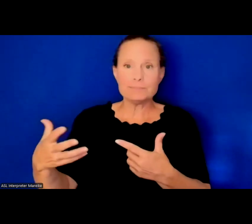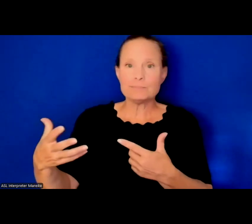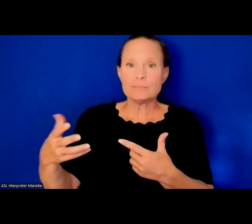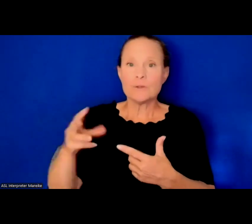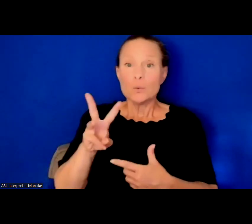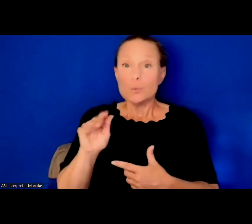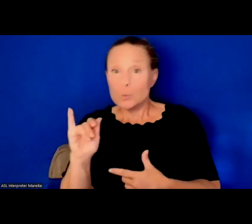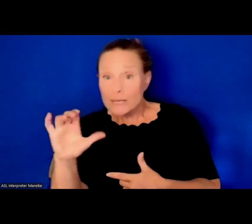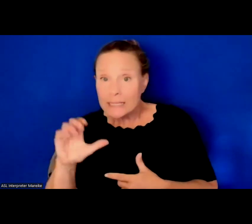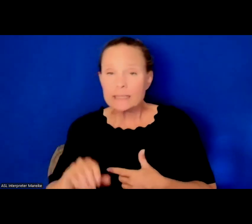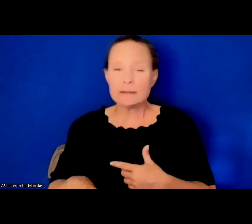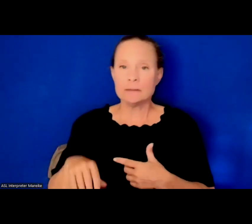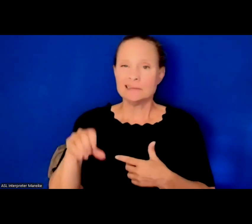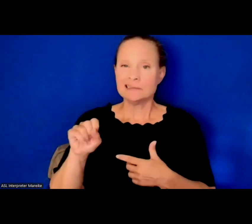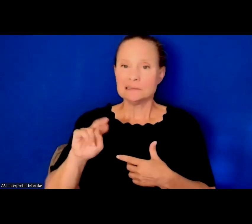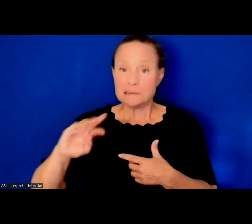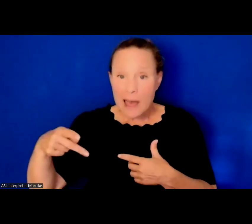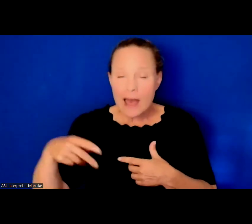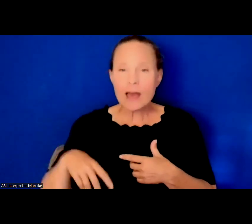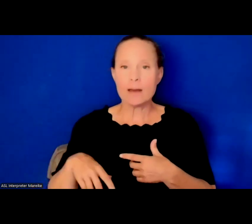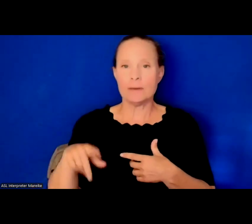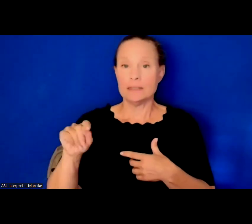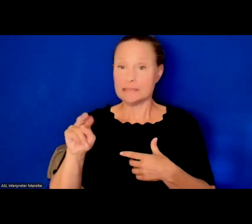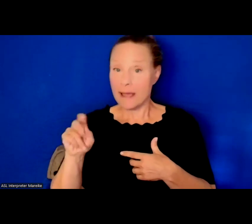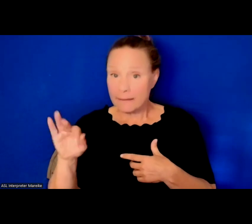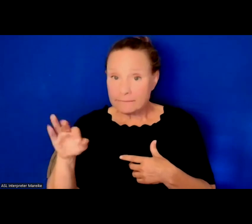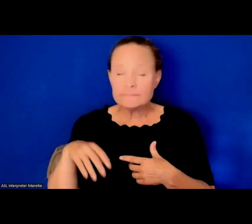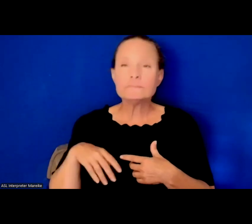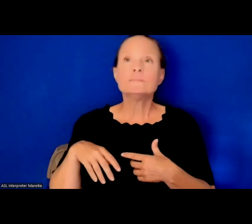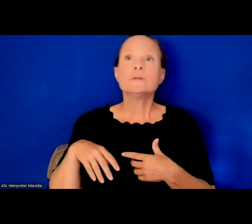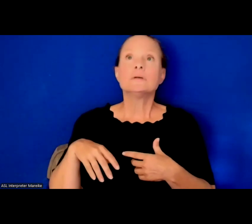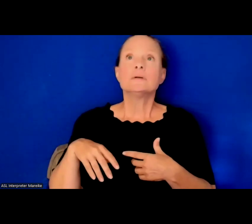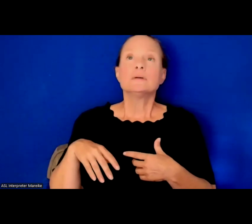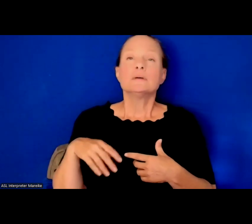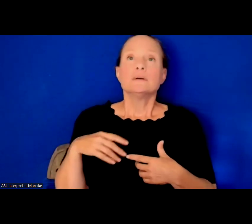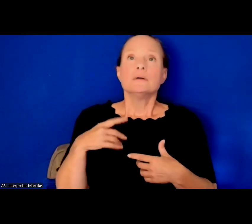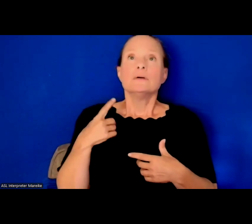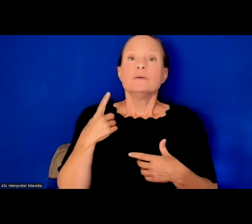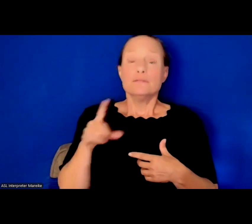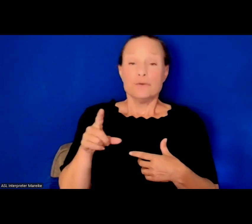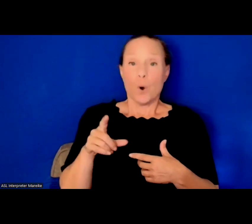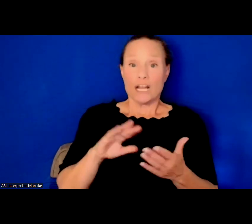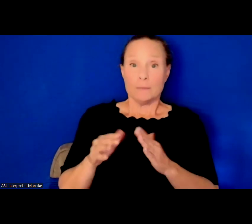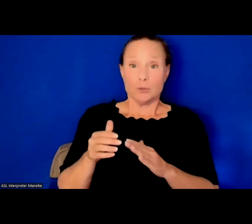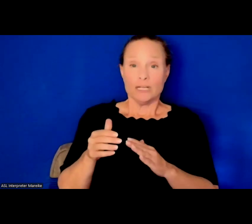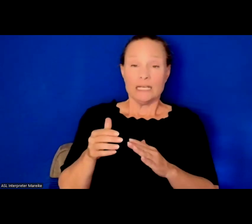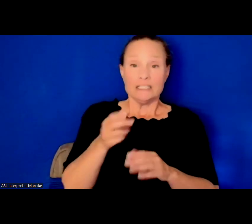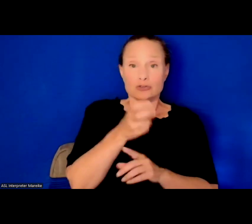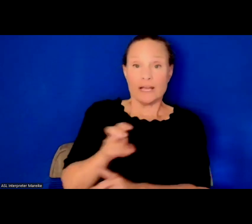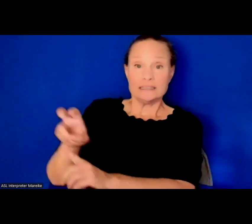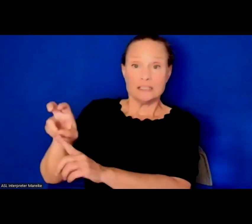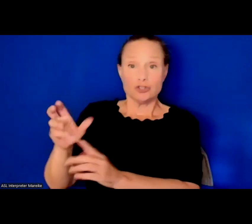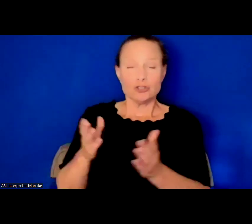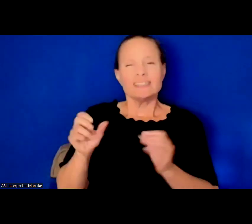WIC, SNAP, TANF. And then for the community transitional services, they can